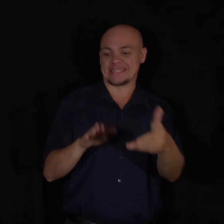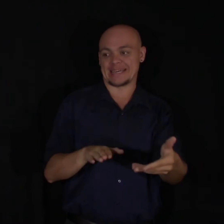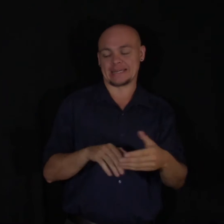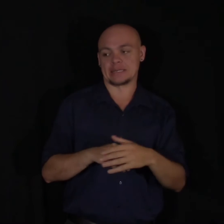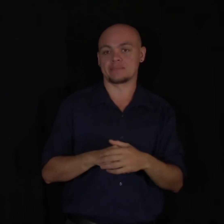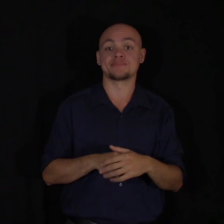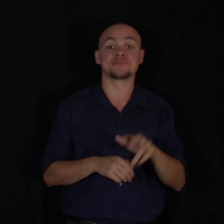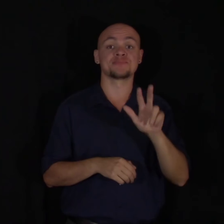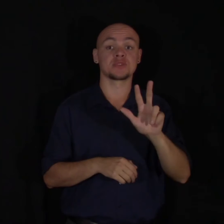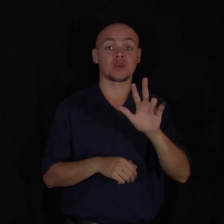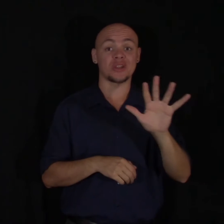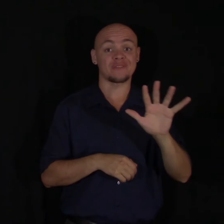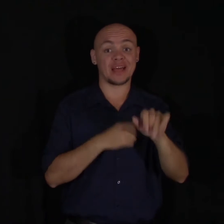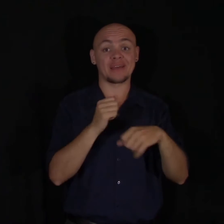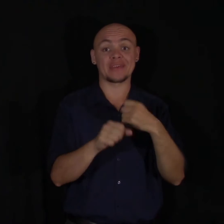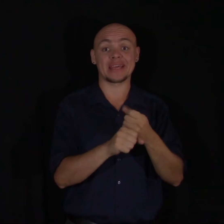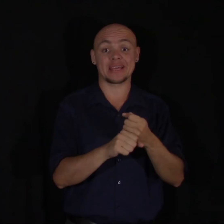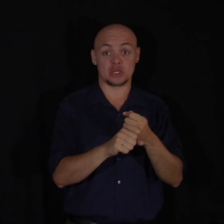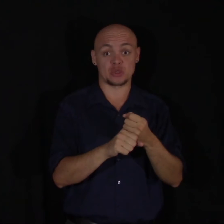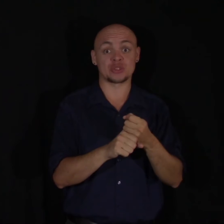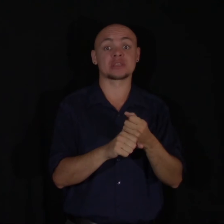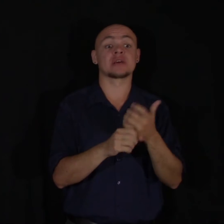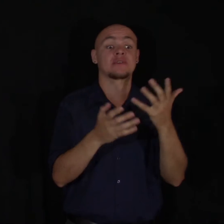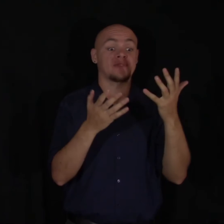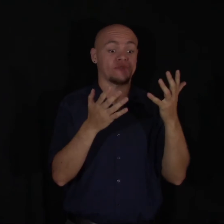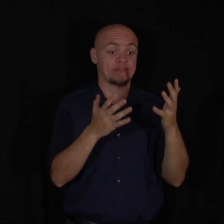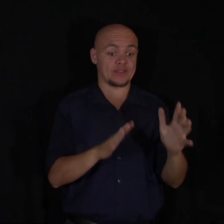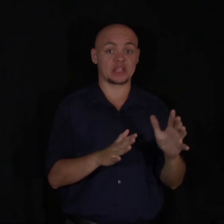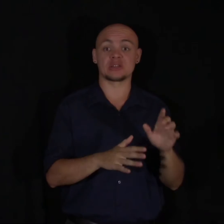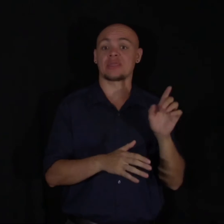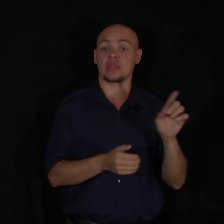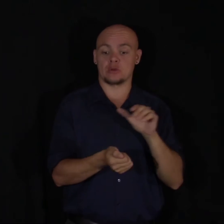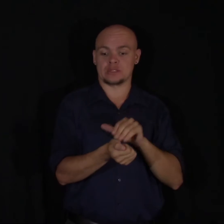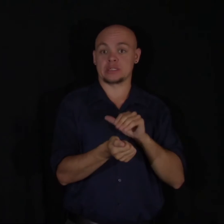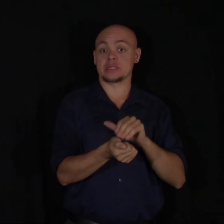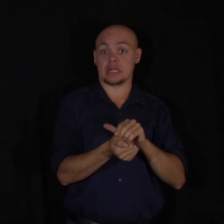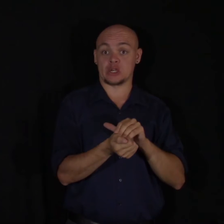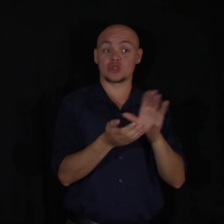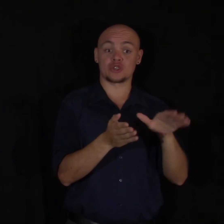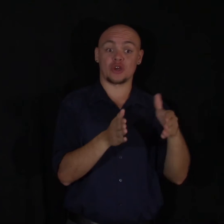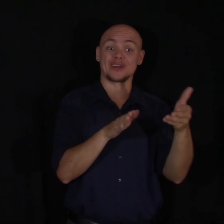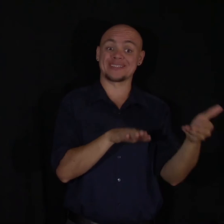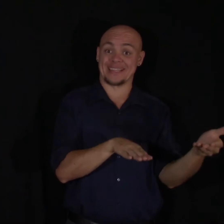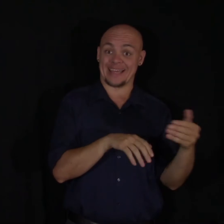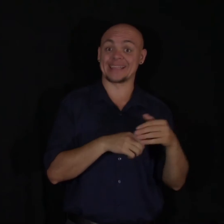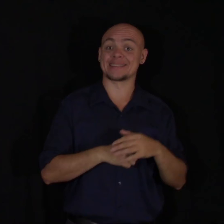35 years later, all those doctors are dead.